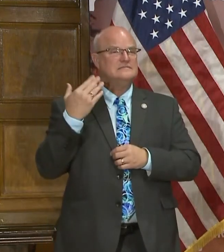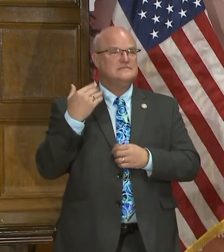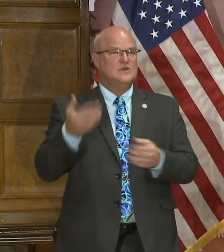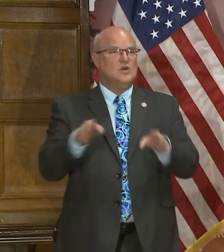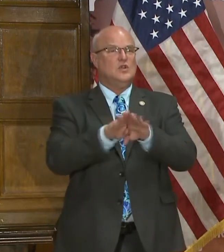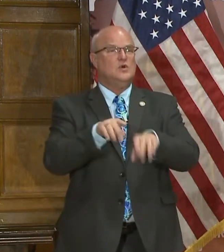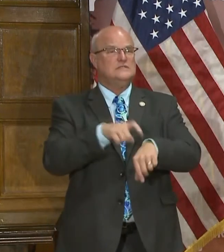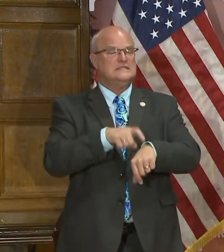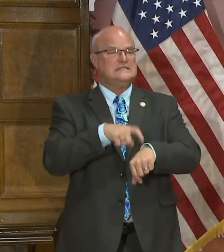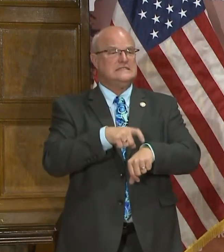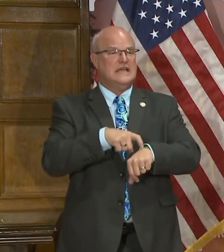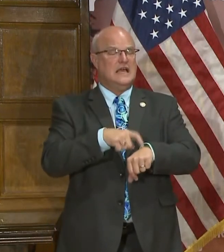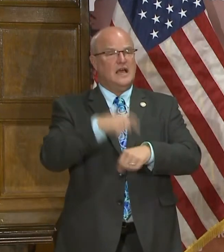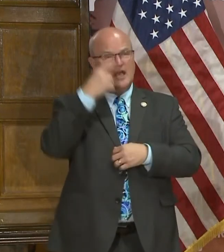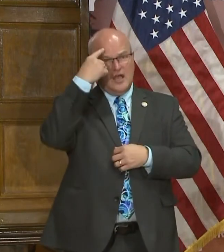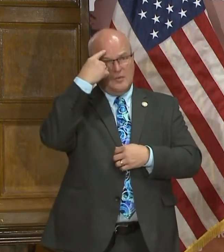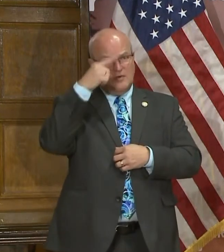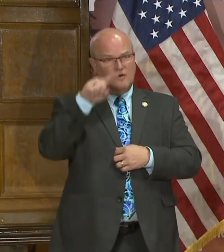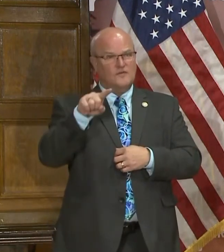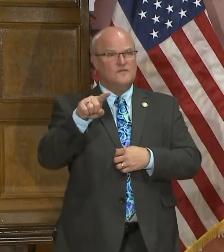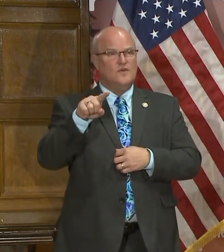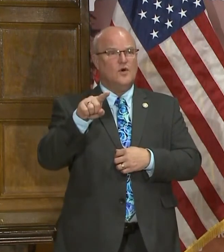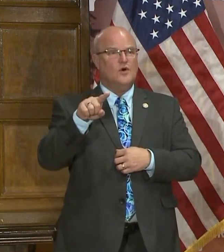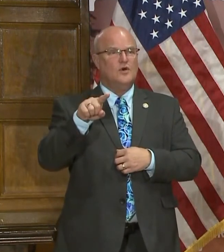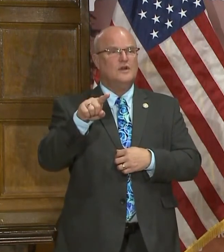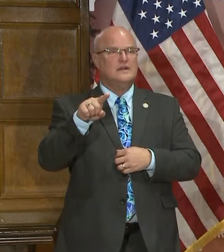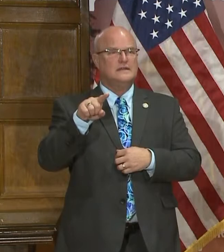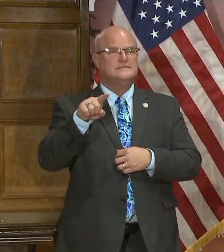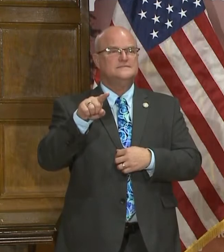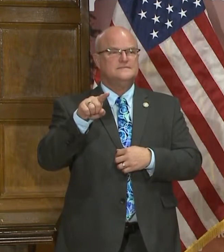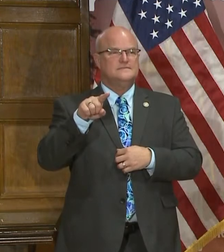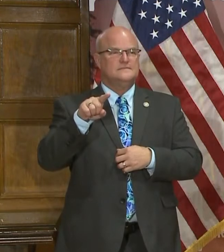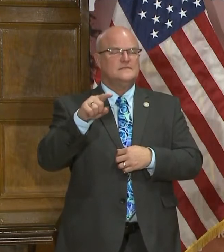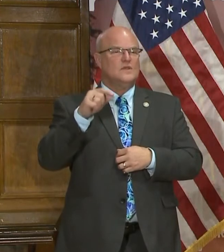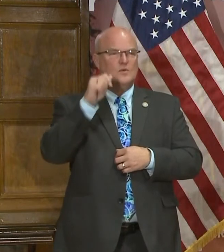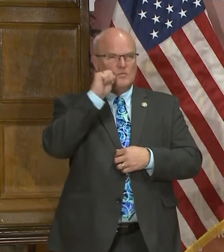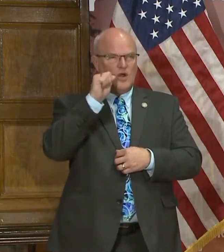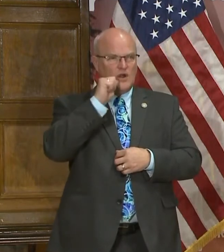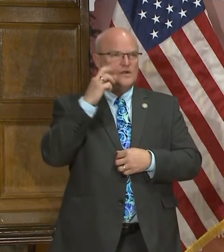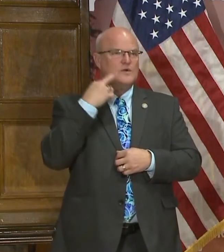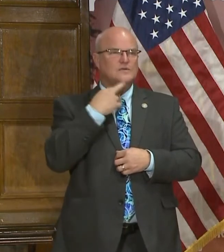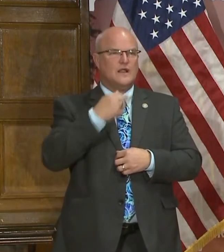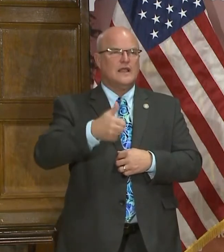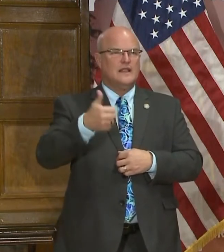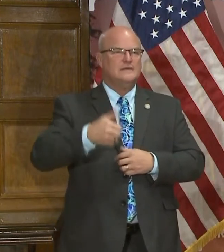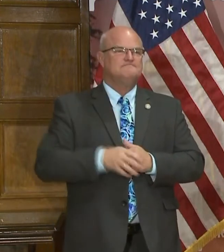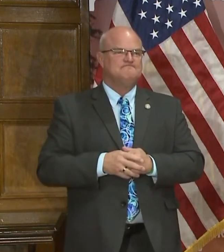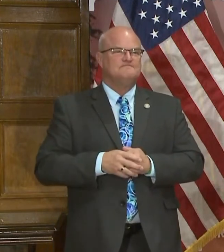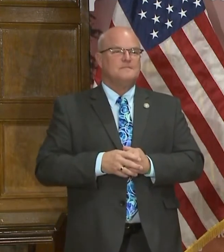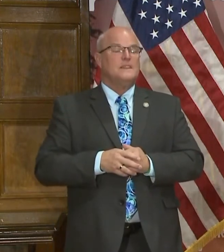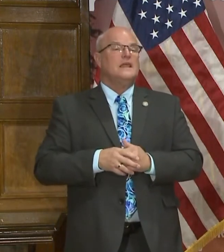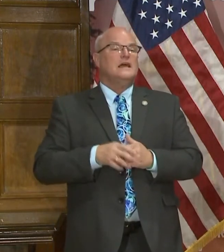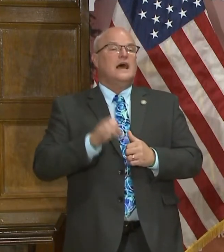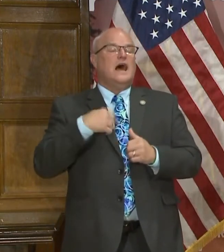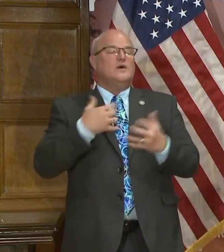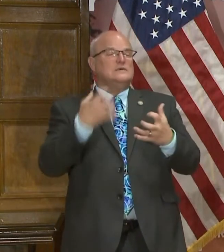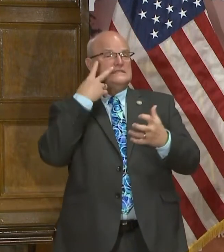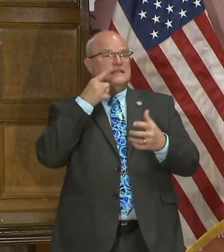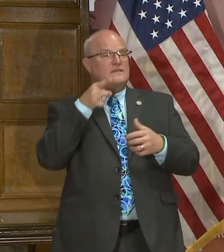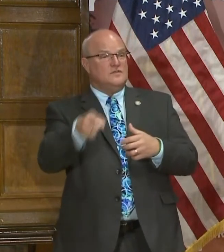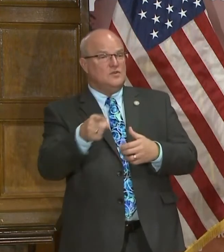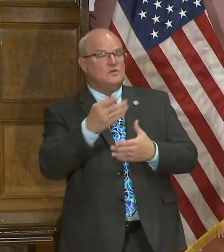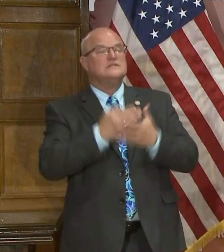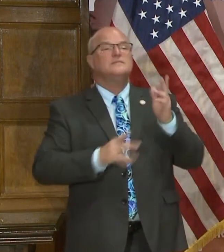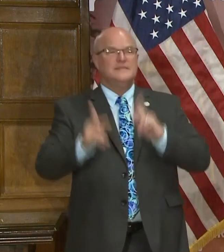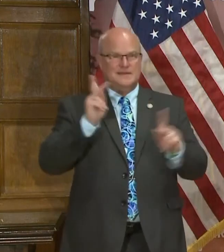closing time for bars and restaurants and clubs. First of all, I just wanted to see if you or some of the